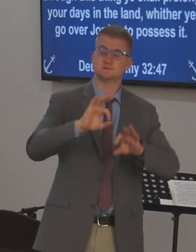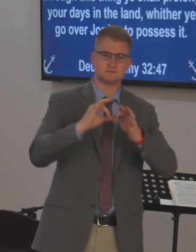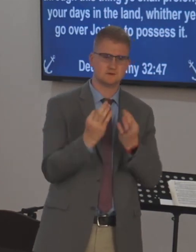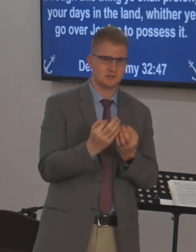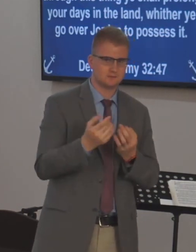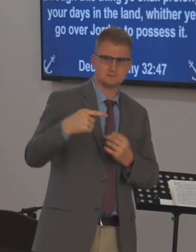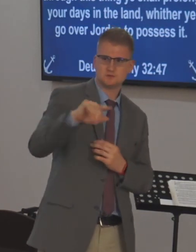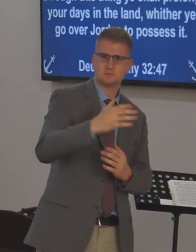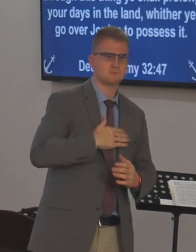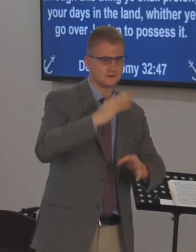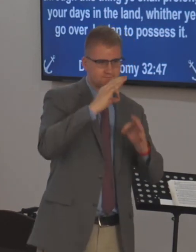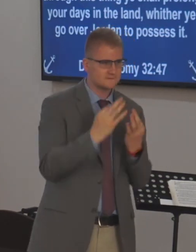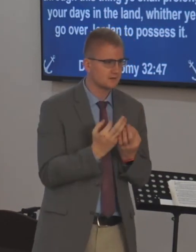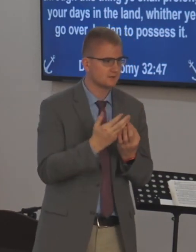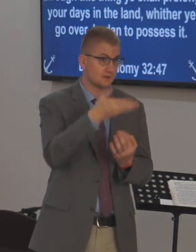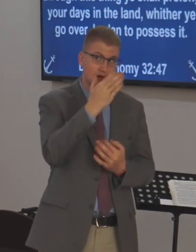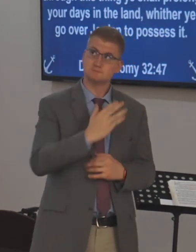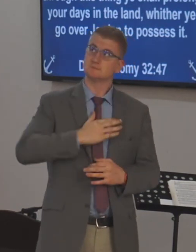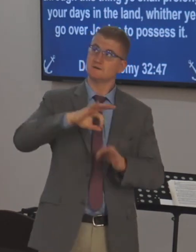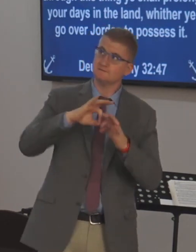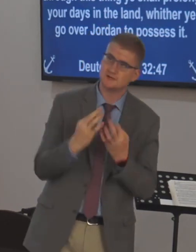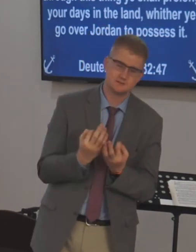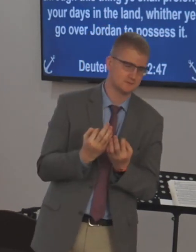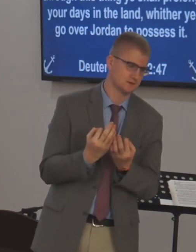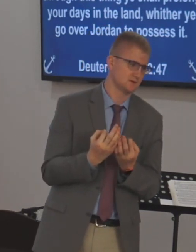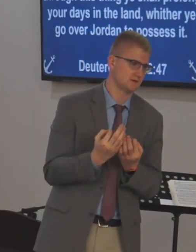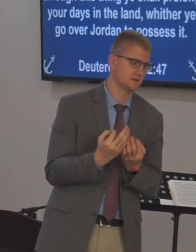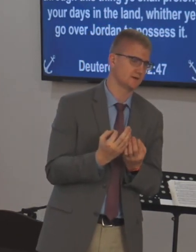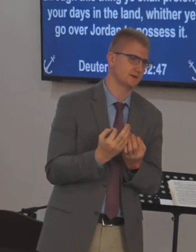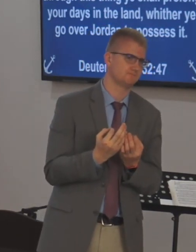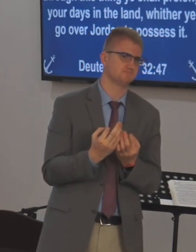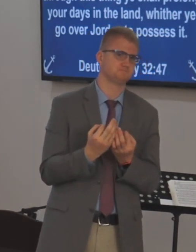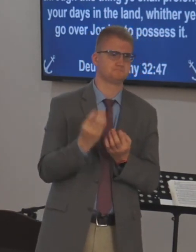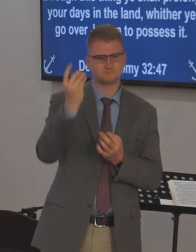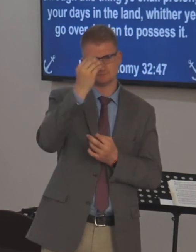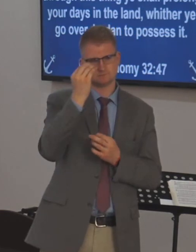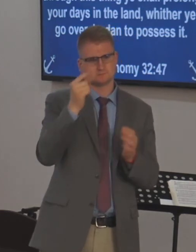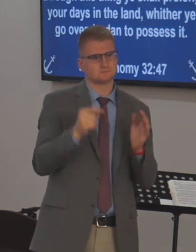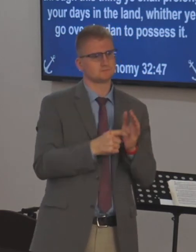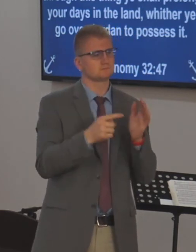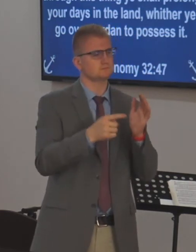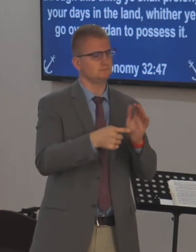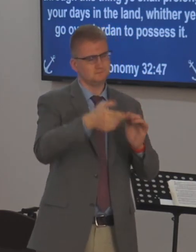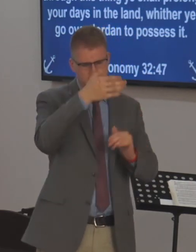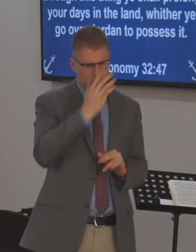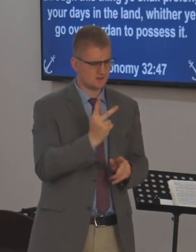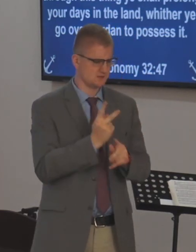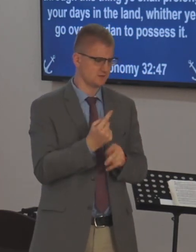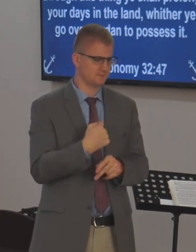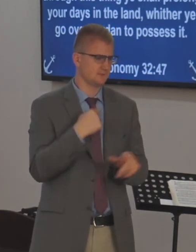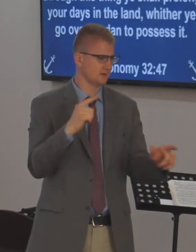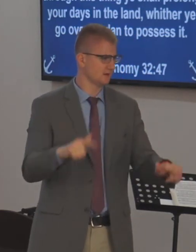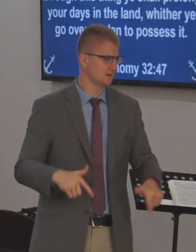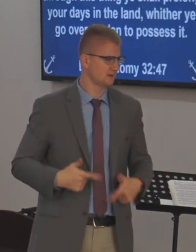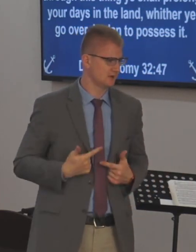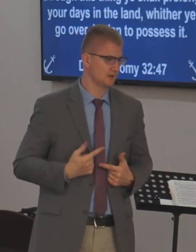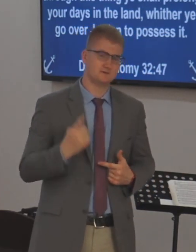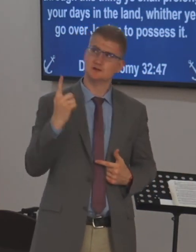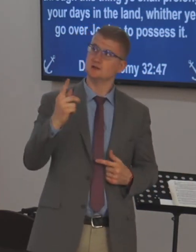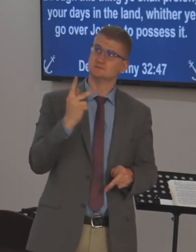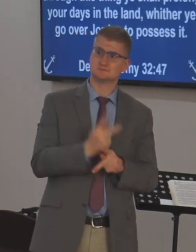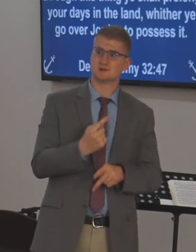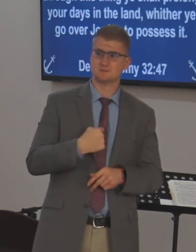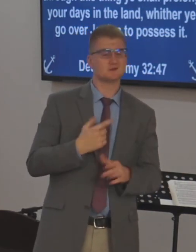family. But, you know, God, I really wonder. Sometimes I wonder. God has kept me alive. And he's kept me pretty